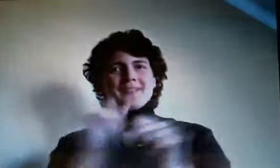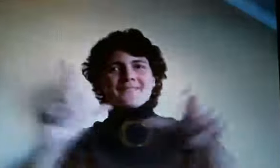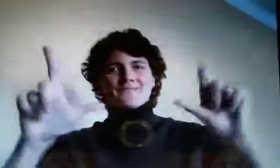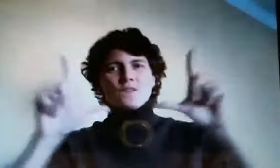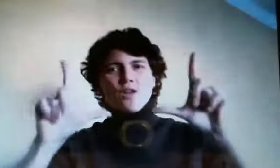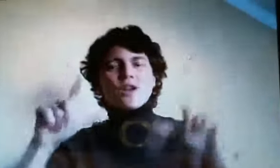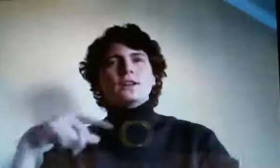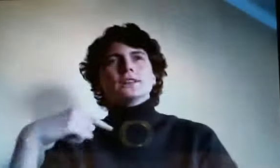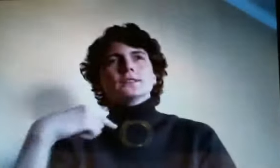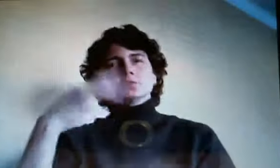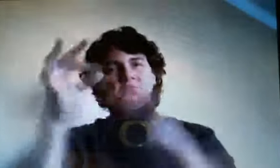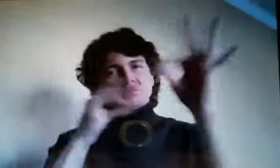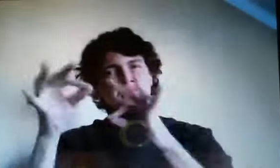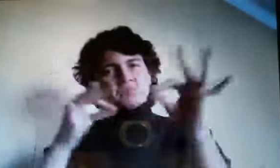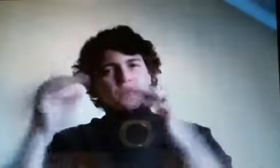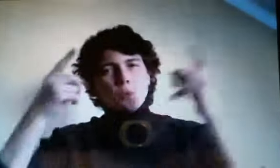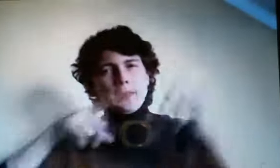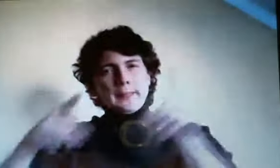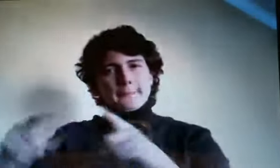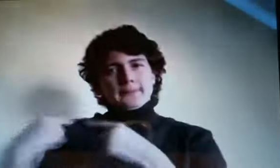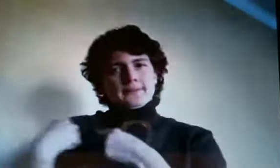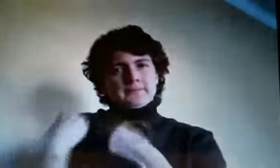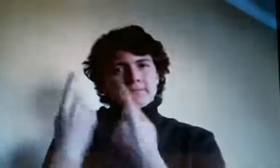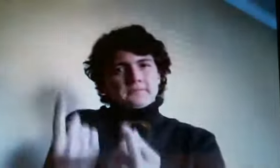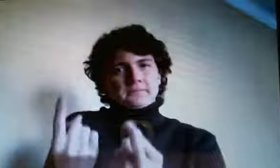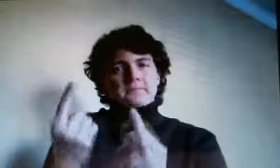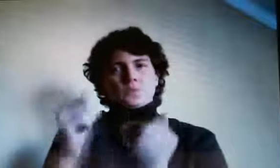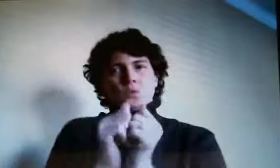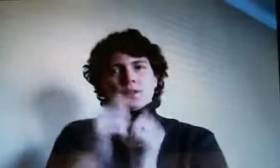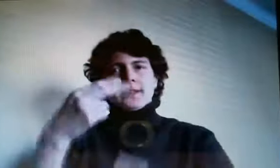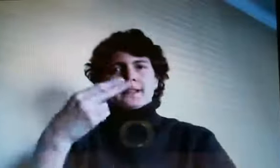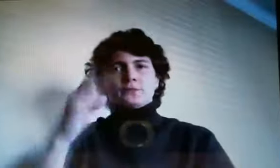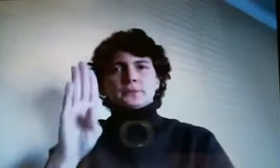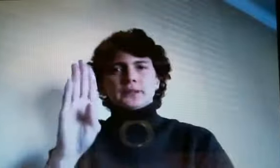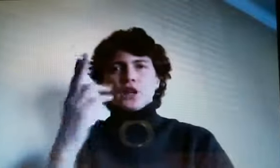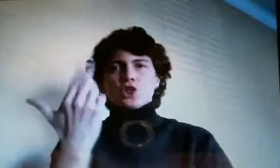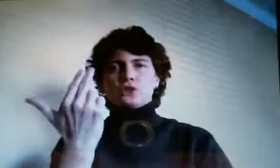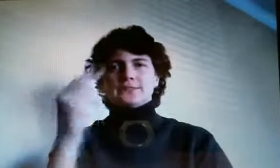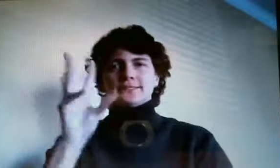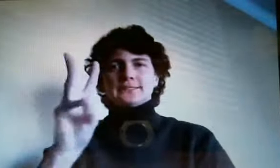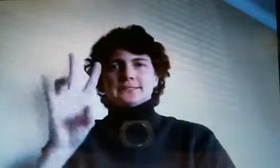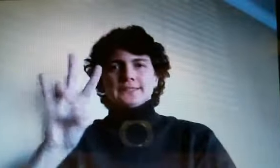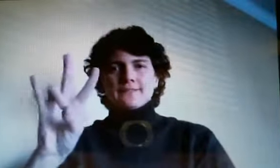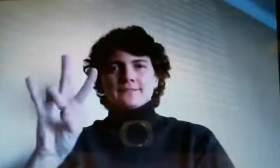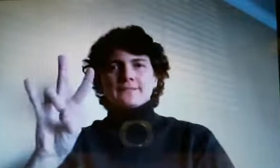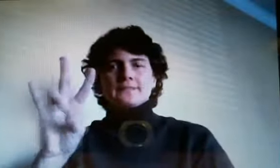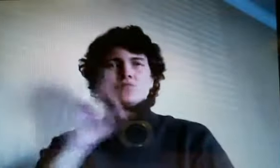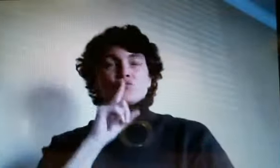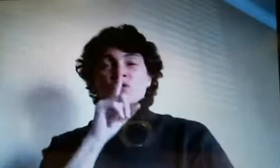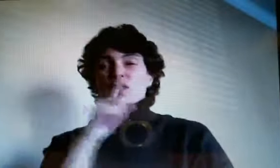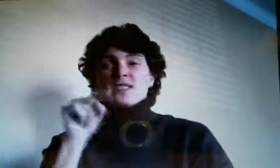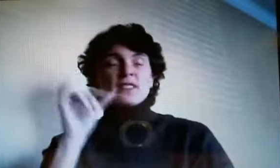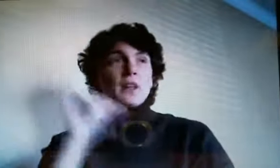For my viewers, I've finally created this video log to help explain what has happened up until now with HB